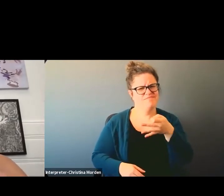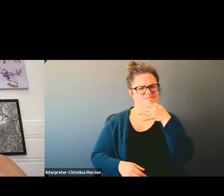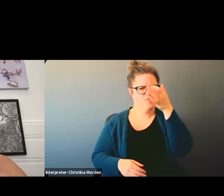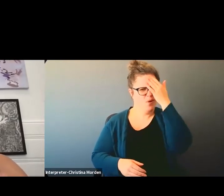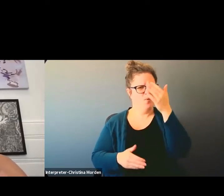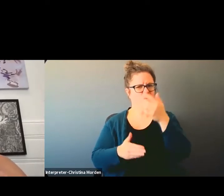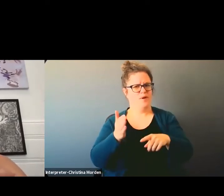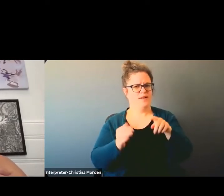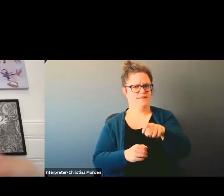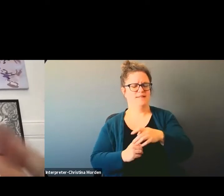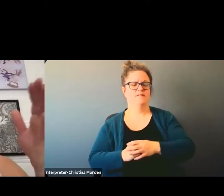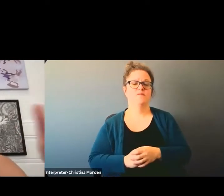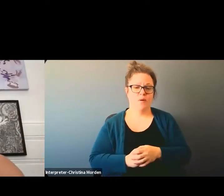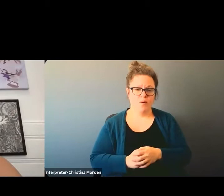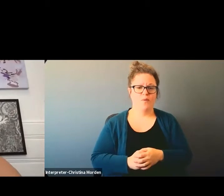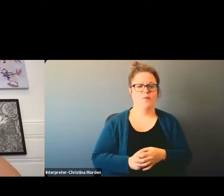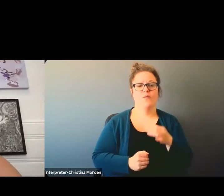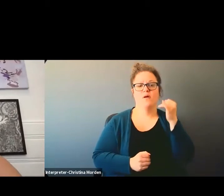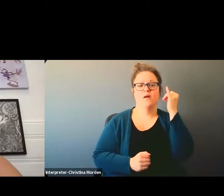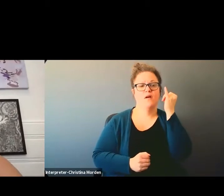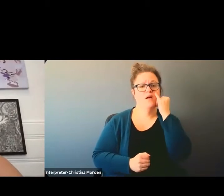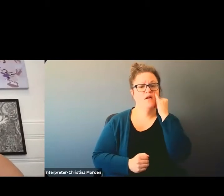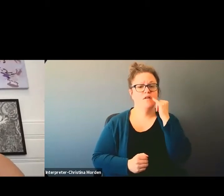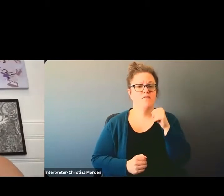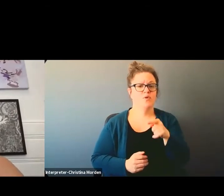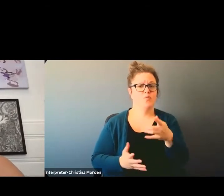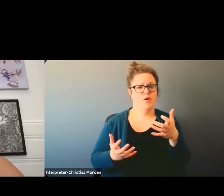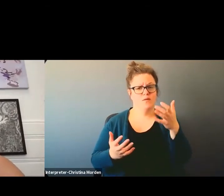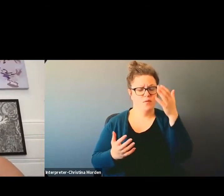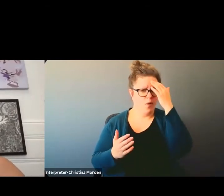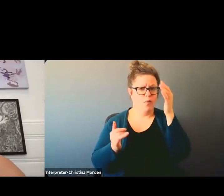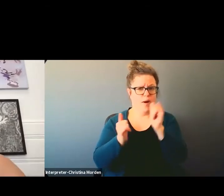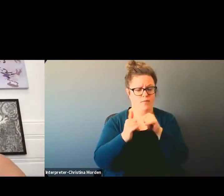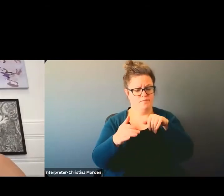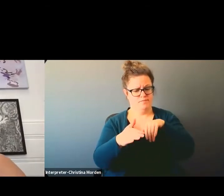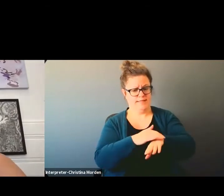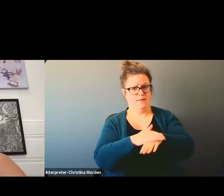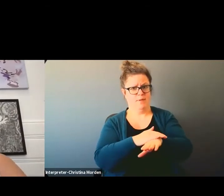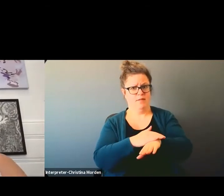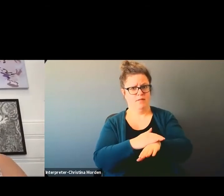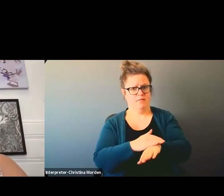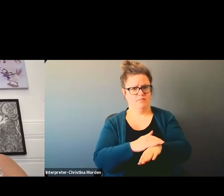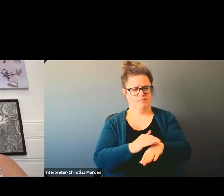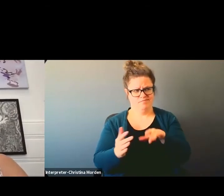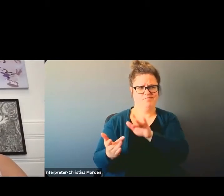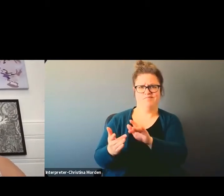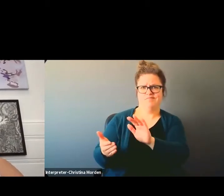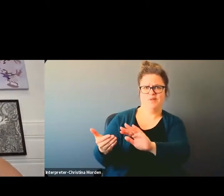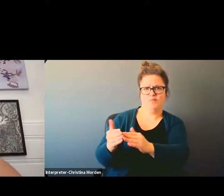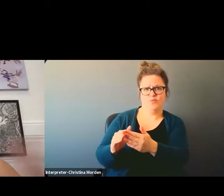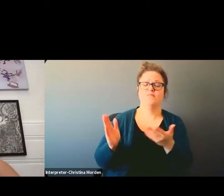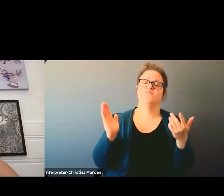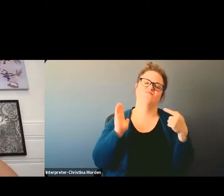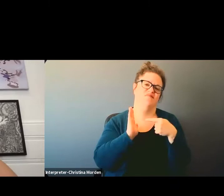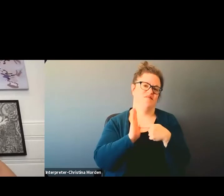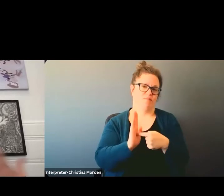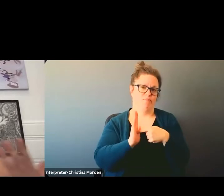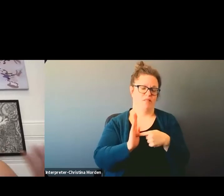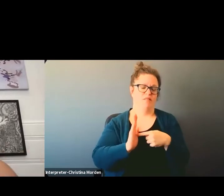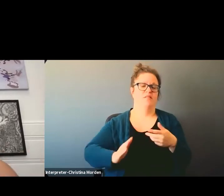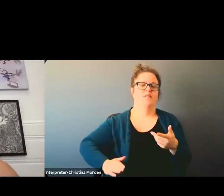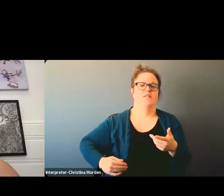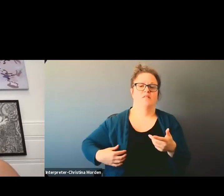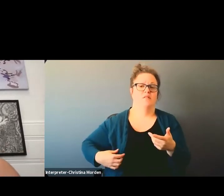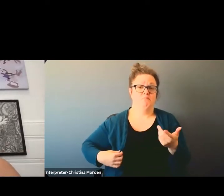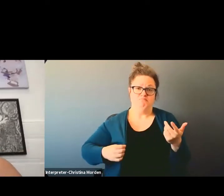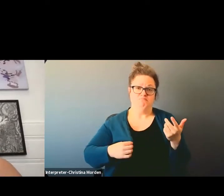So basically, this means if you want to know how to be accessible, speak to the community. For example, while I'm